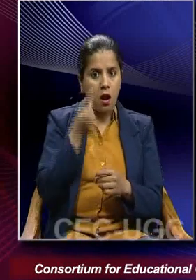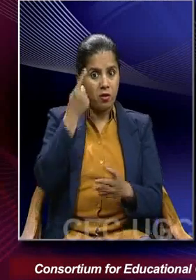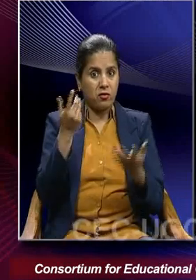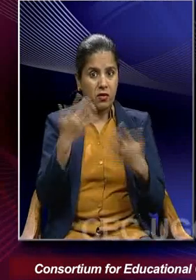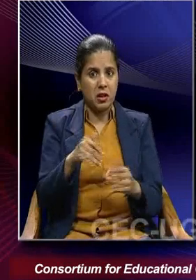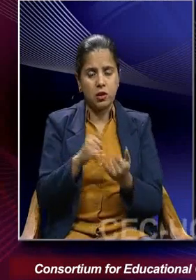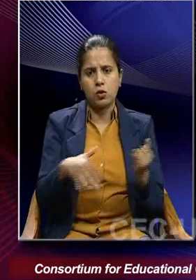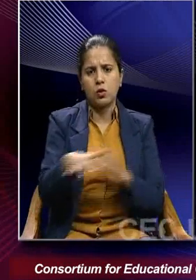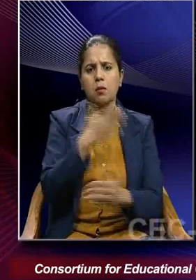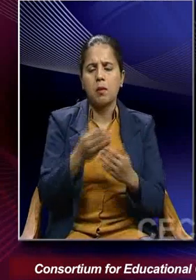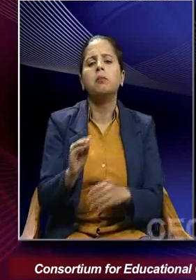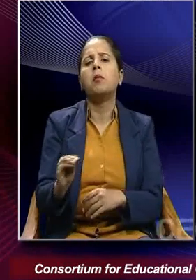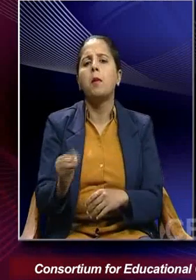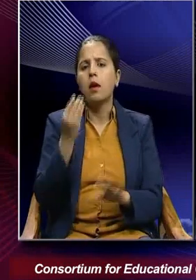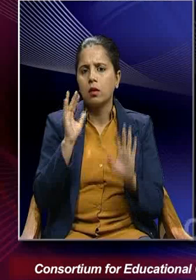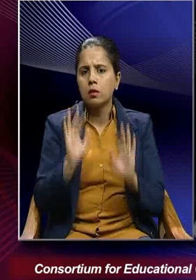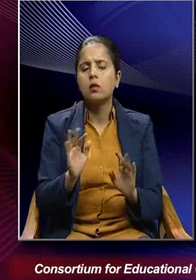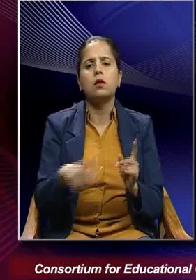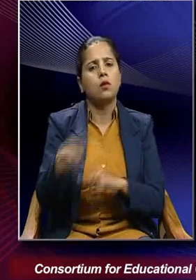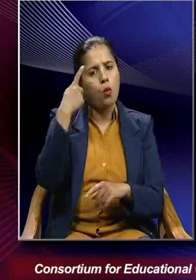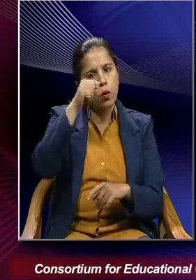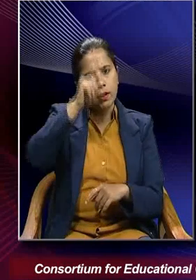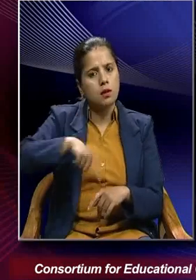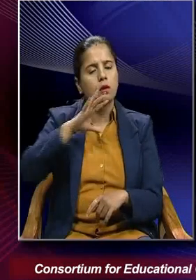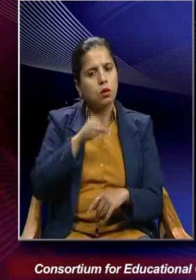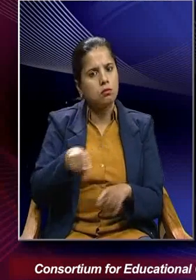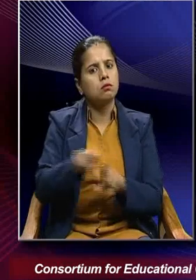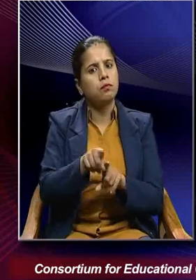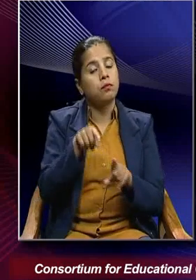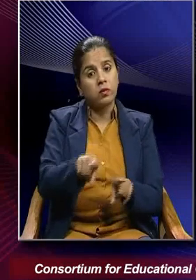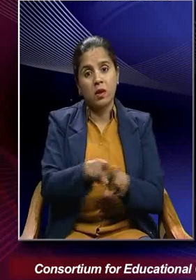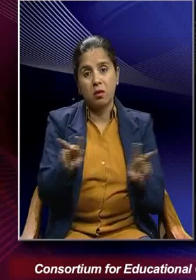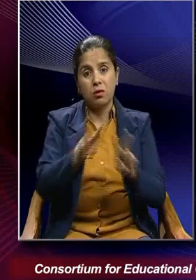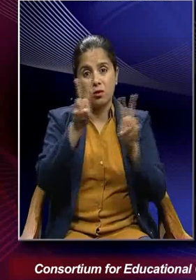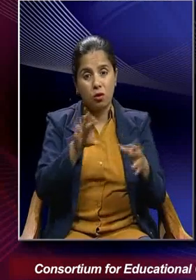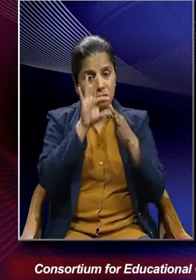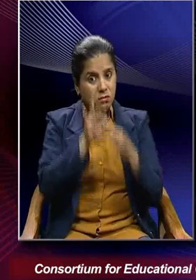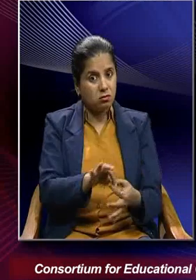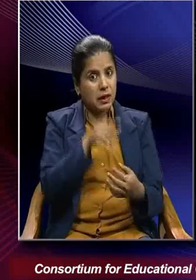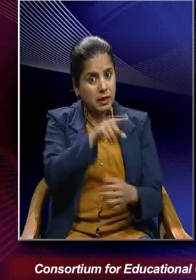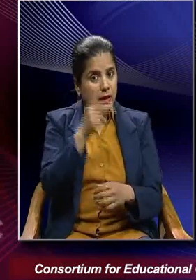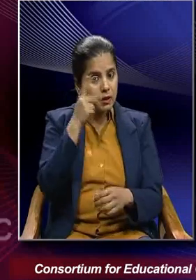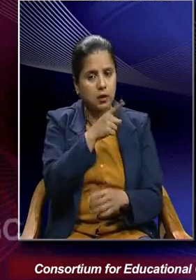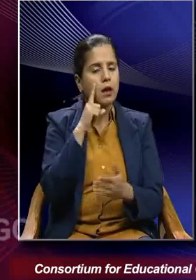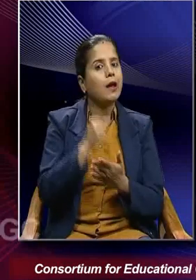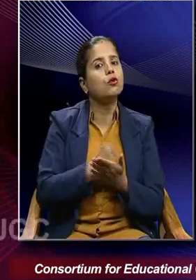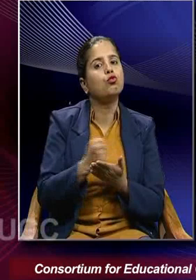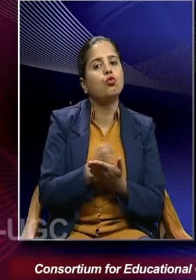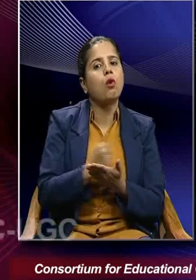of a situation, better it would be for India as well. And in that context he also in a way tried